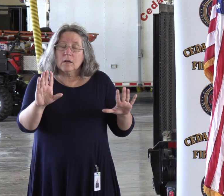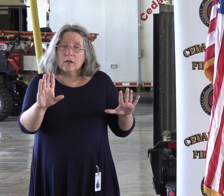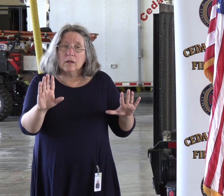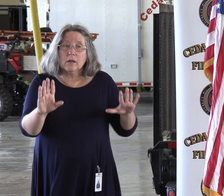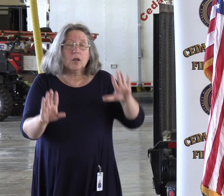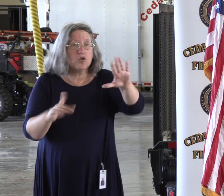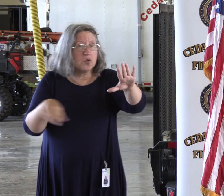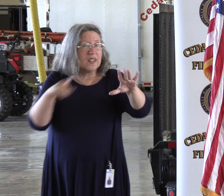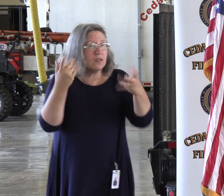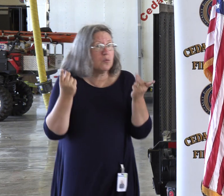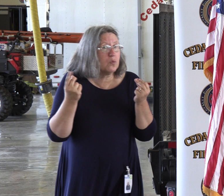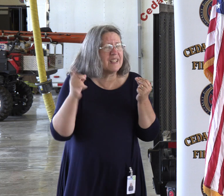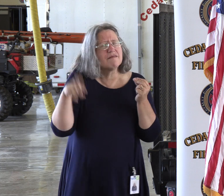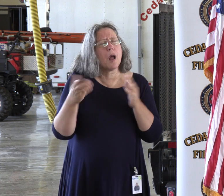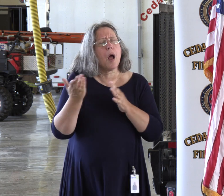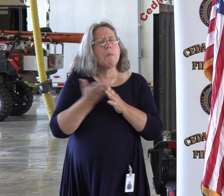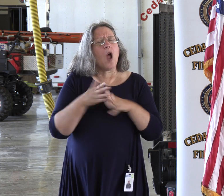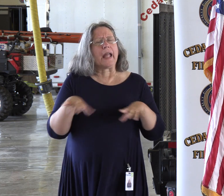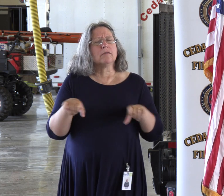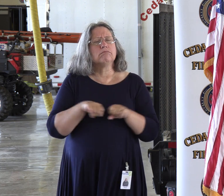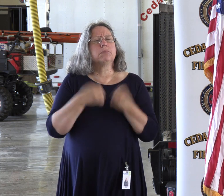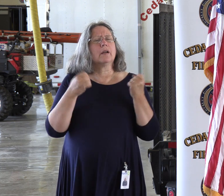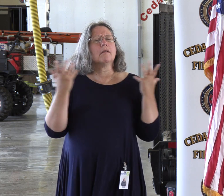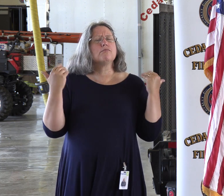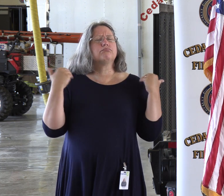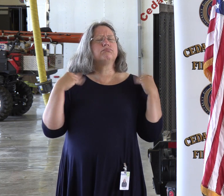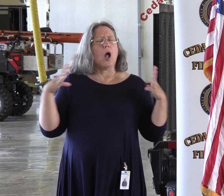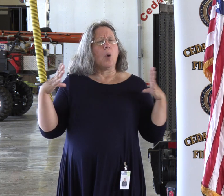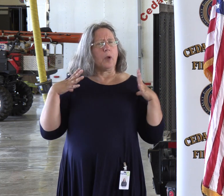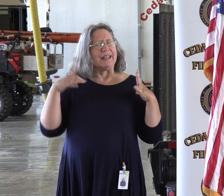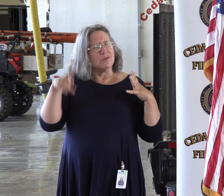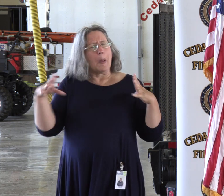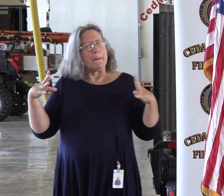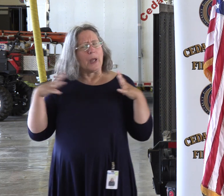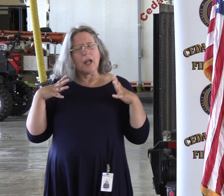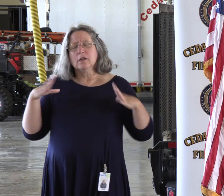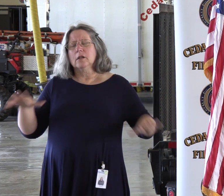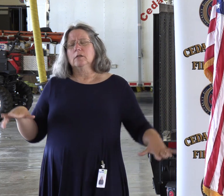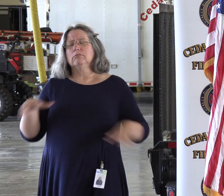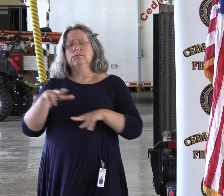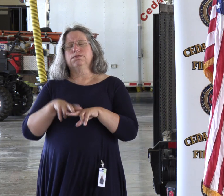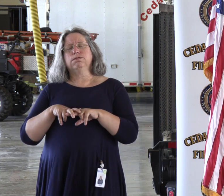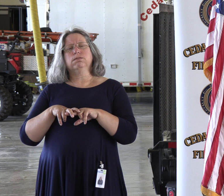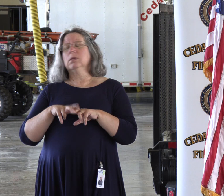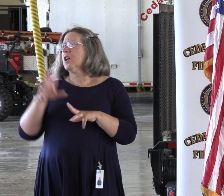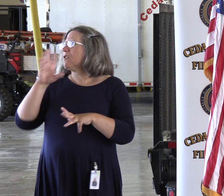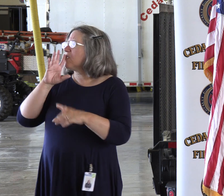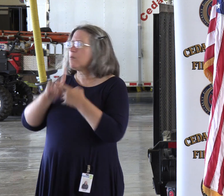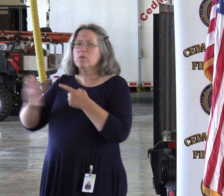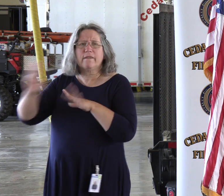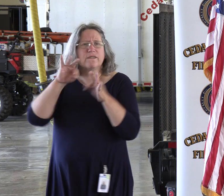take a break. Maybe take the evening off, get something good to eat, let the work be there, talk to your